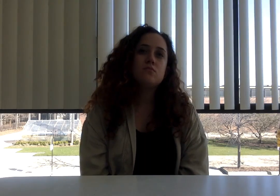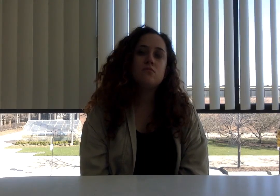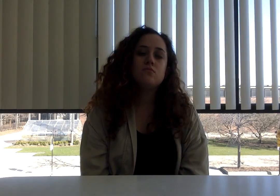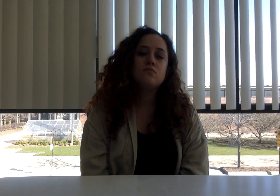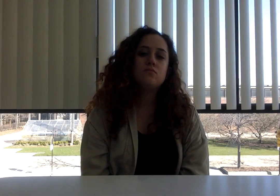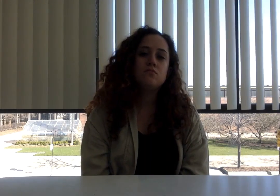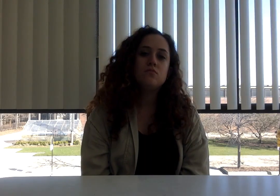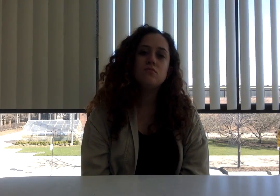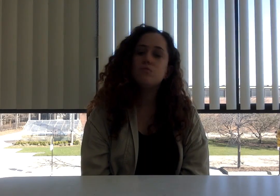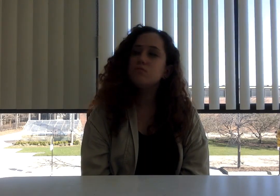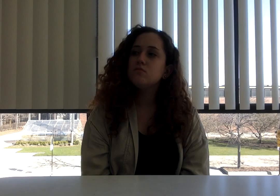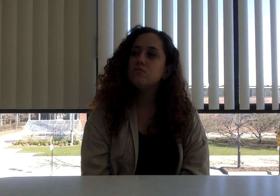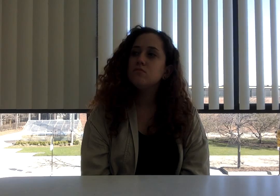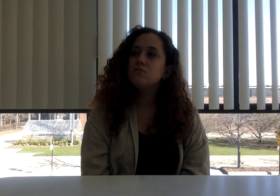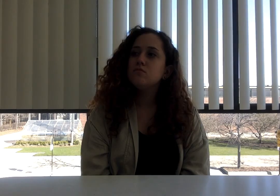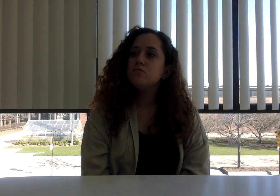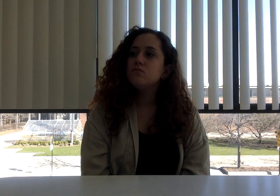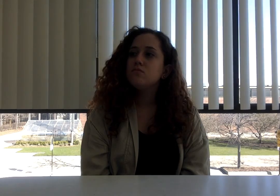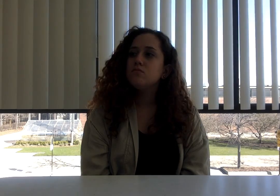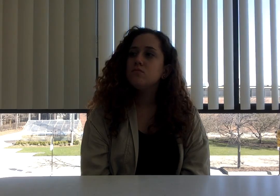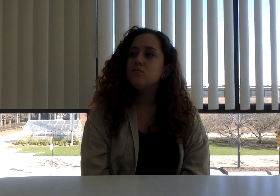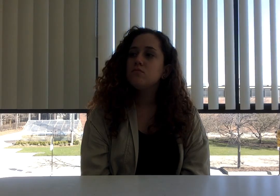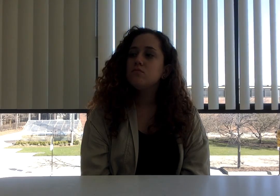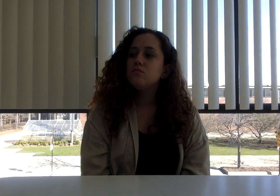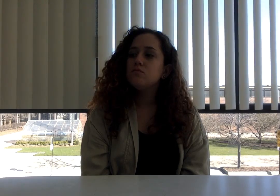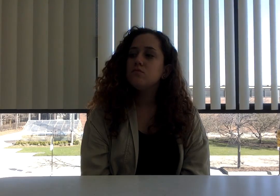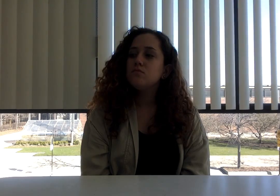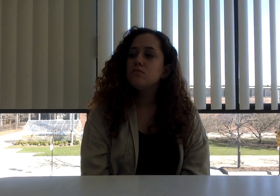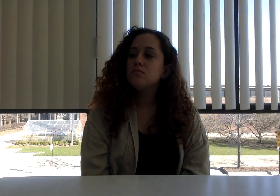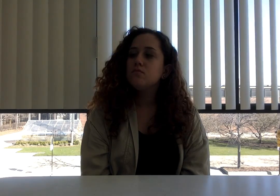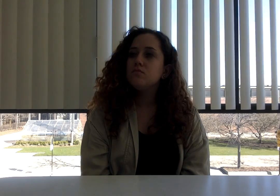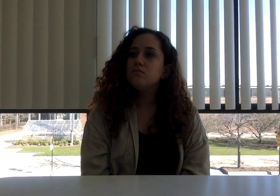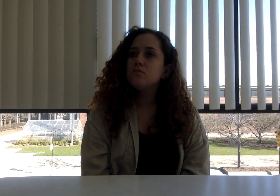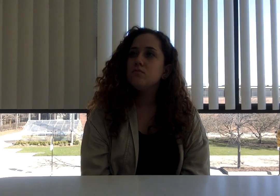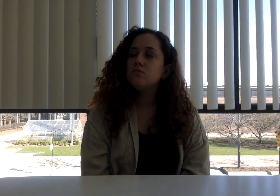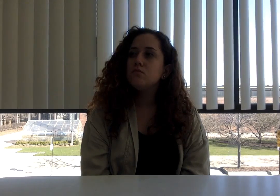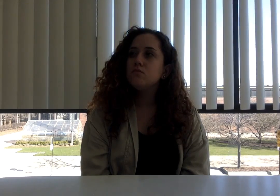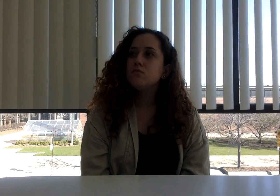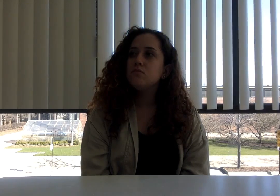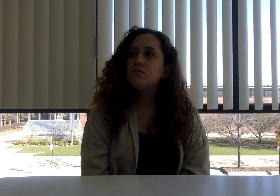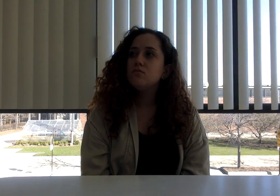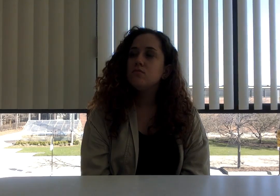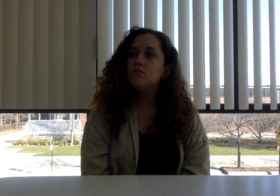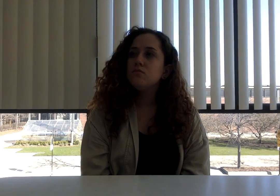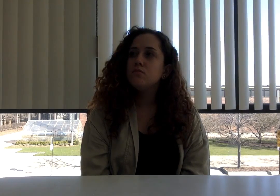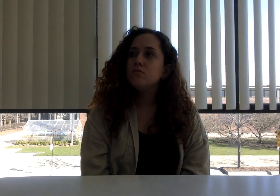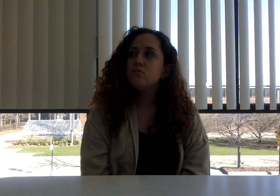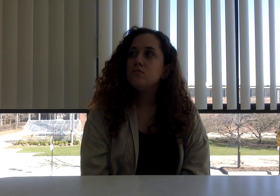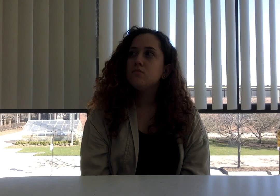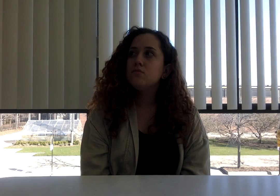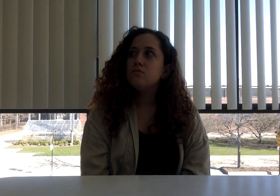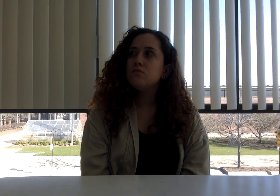the wrong slope was the wrong y-intercept. Yeah, There's no equality. Little I dot. it's not like